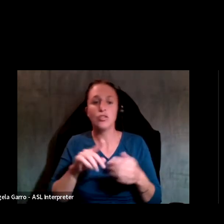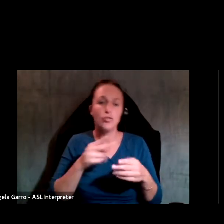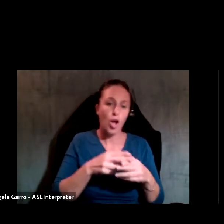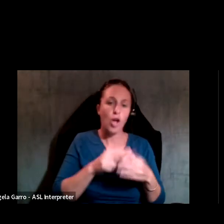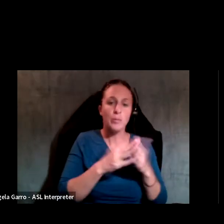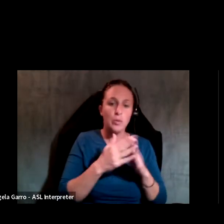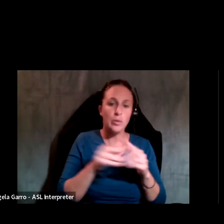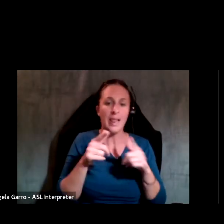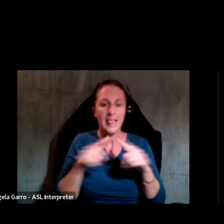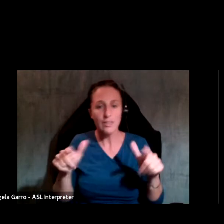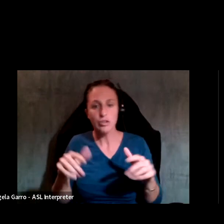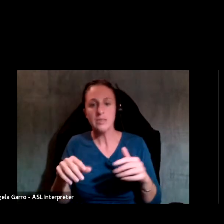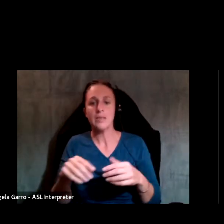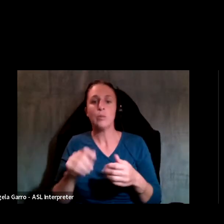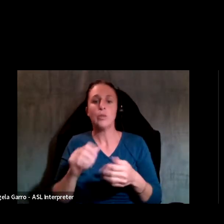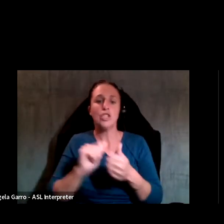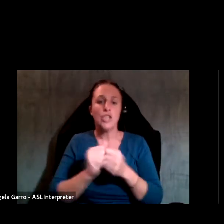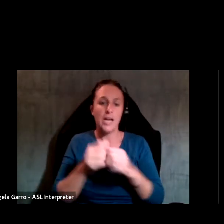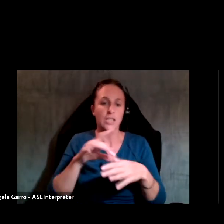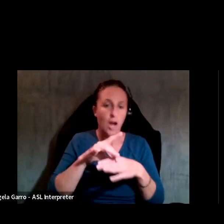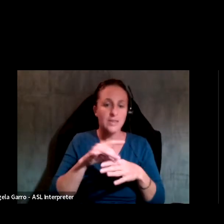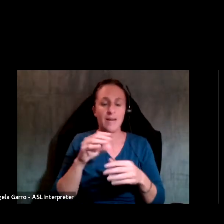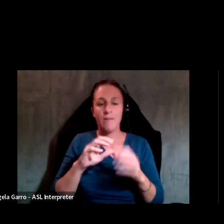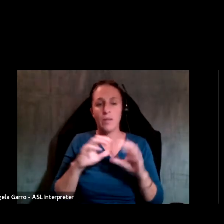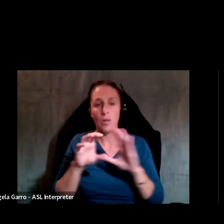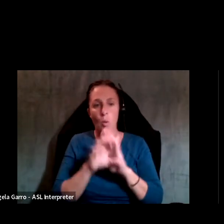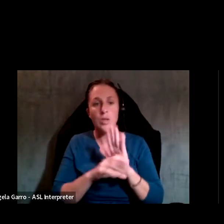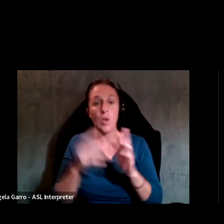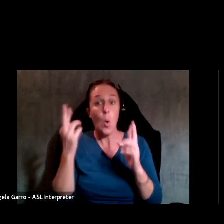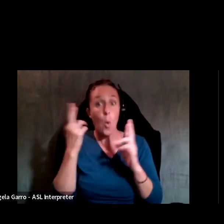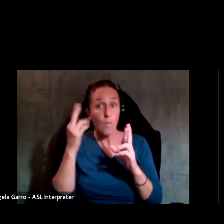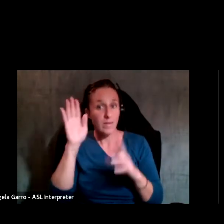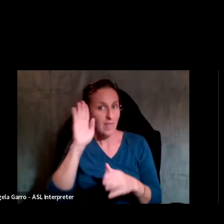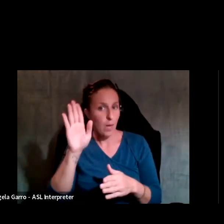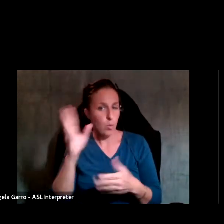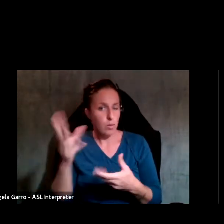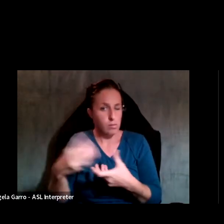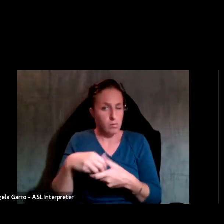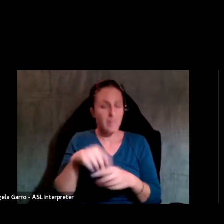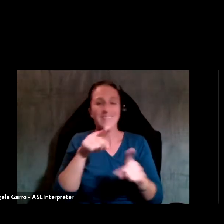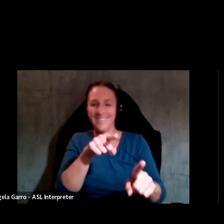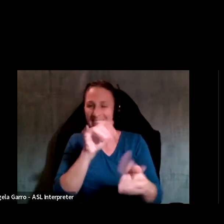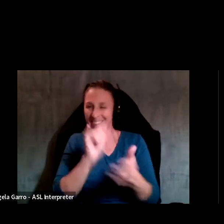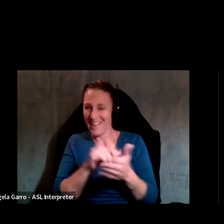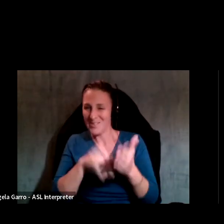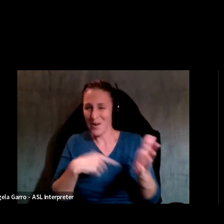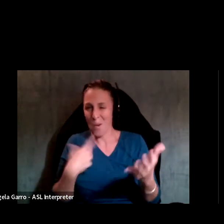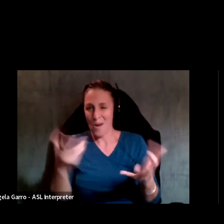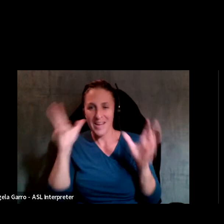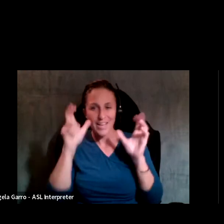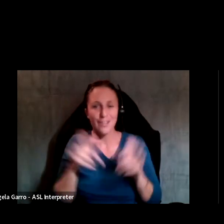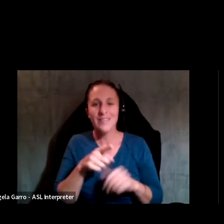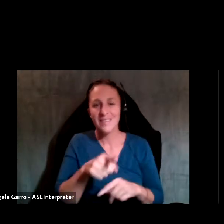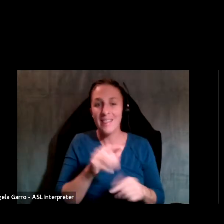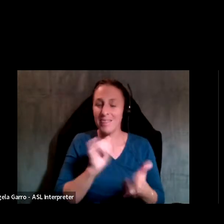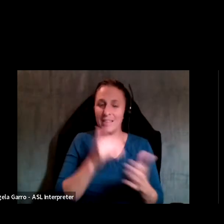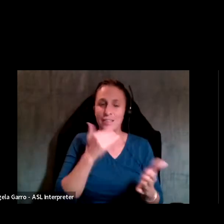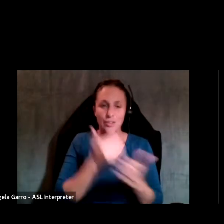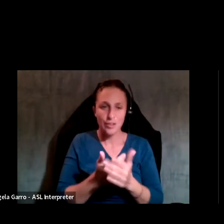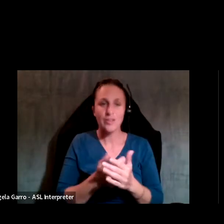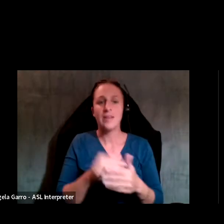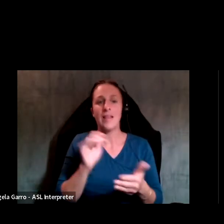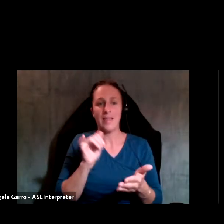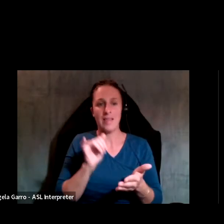and we've also changed the content of the course. So I hope that has a piece to play with LTELs. See, that's what I want to hear. That's good. That's what